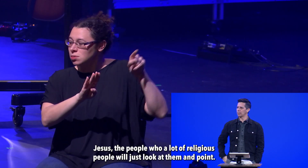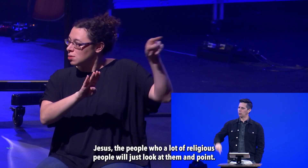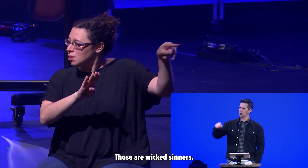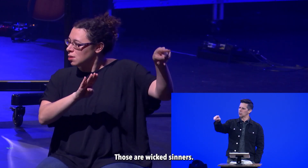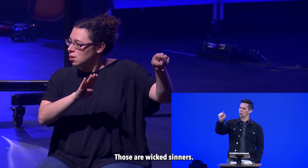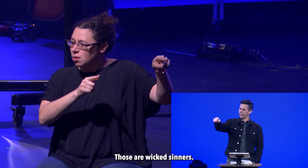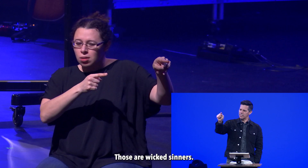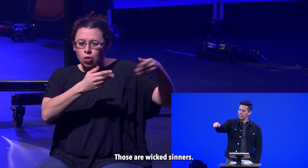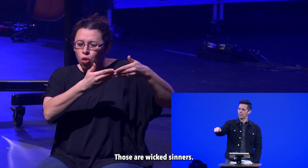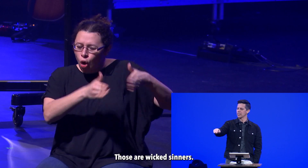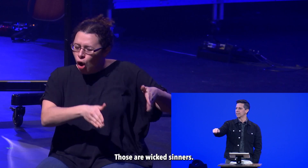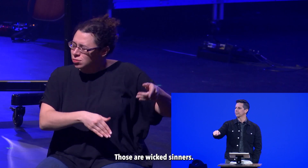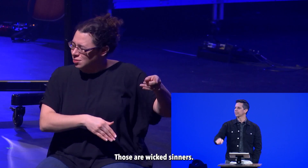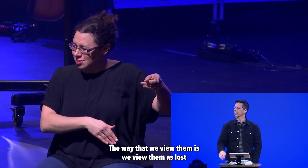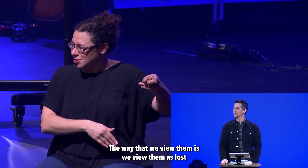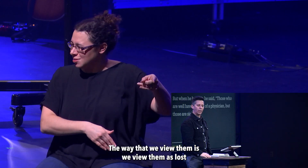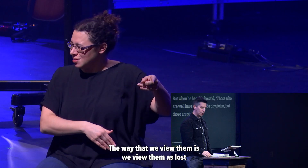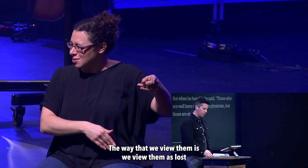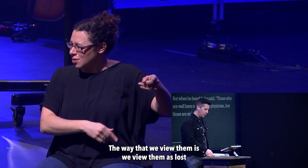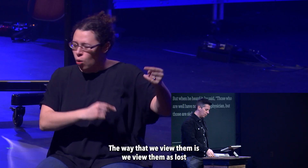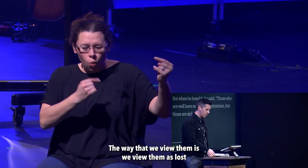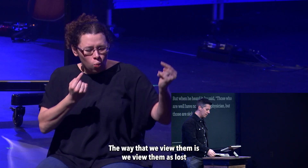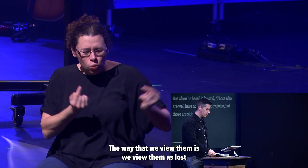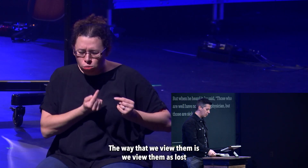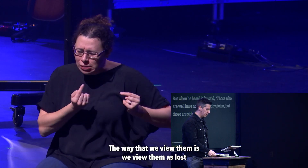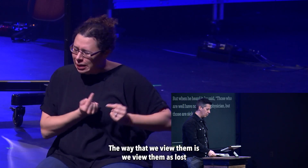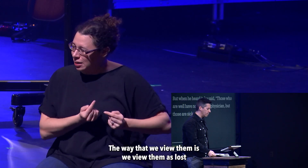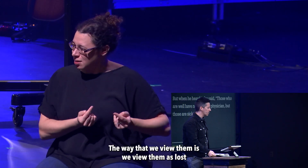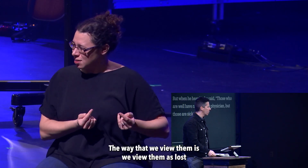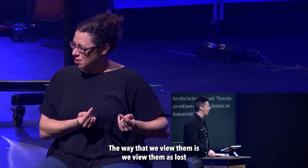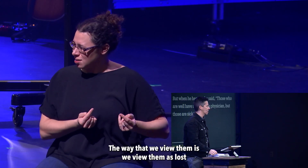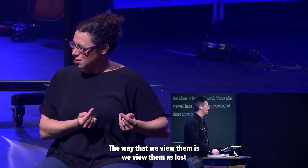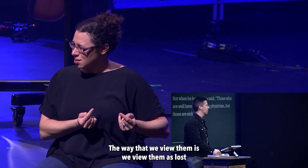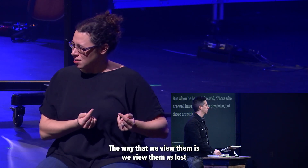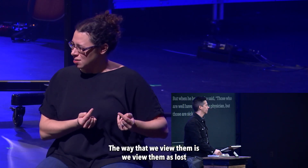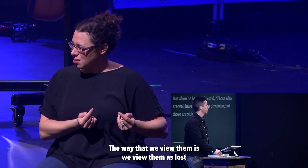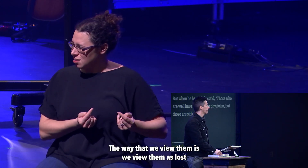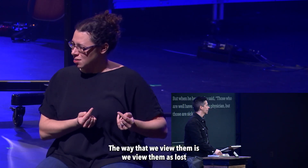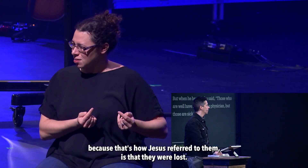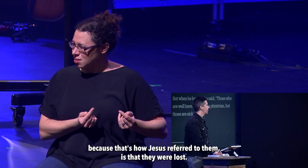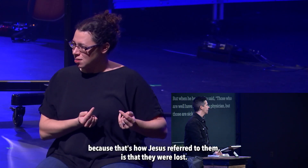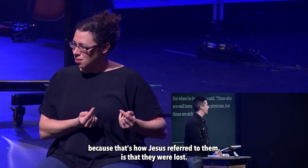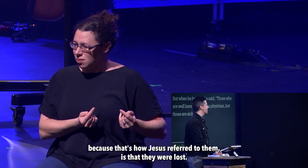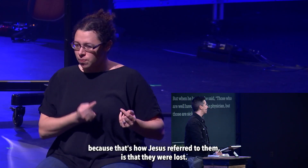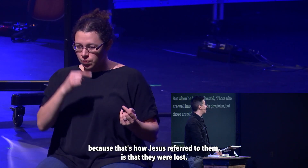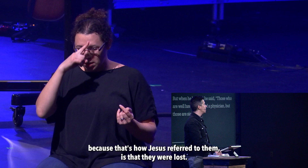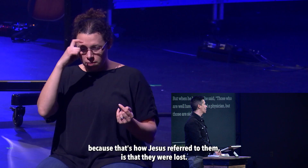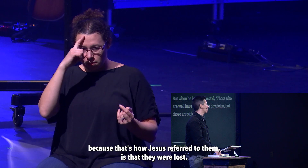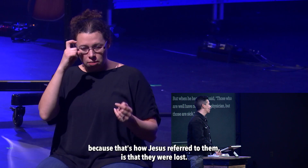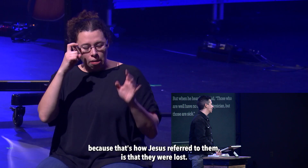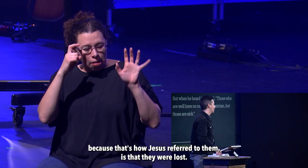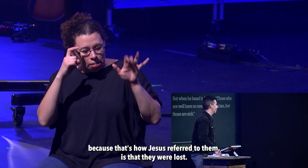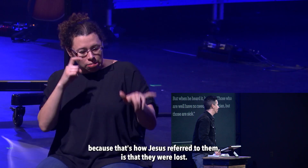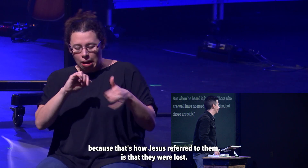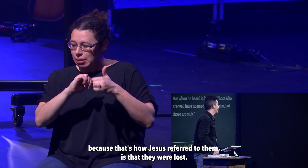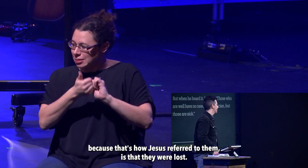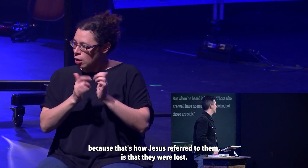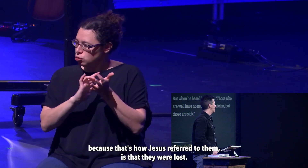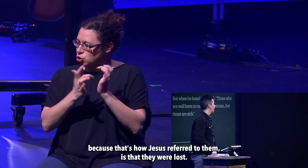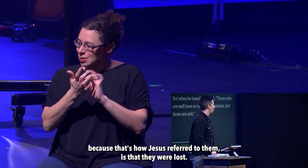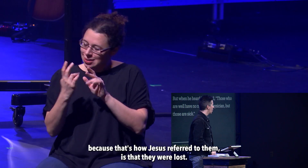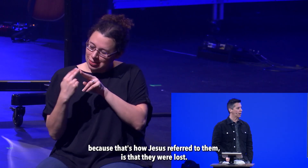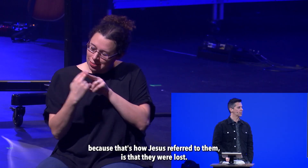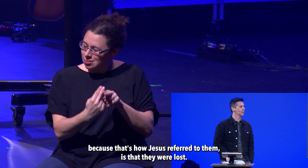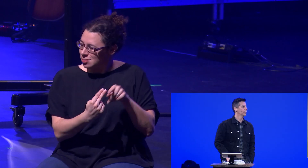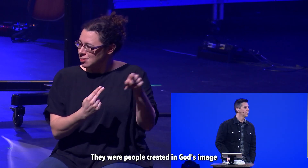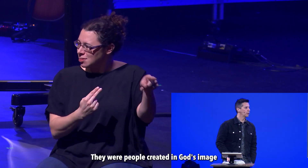just look at them and point, those are wicked sinners. The way that we view them is we view them as lost. Because that's how Jesus referred to them, is